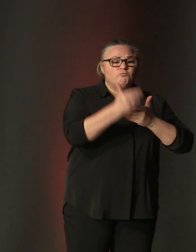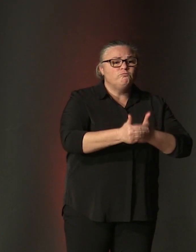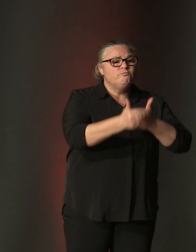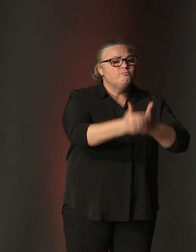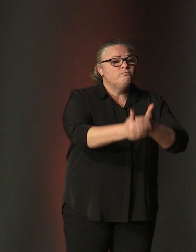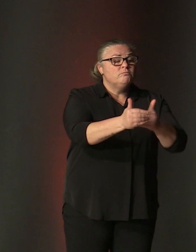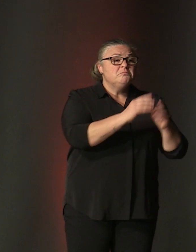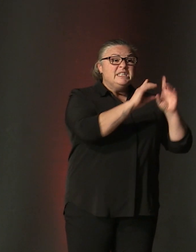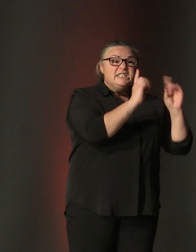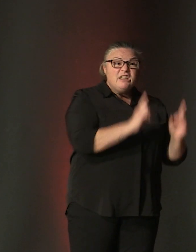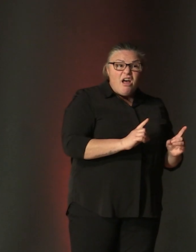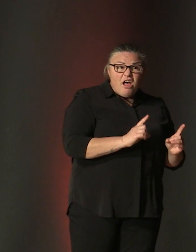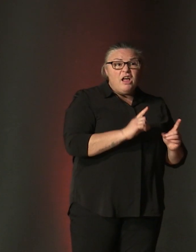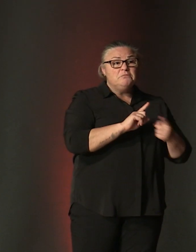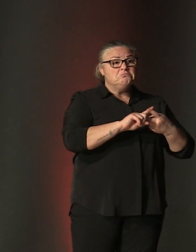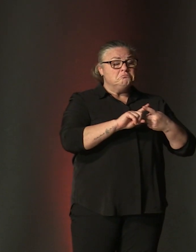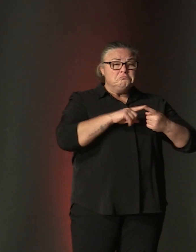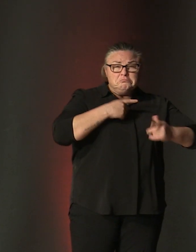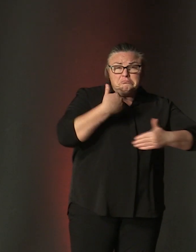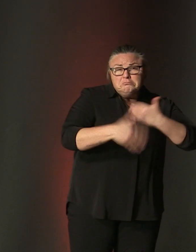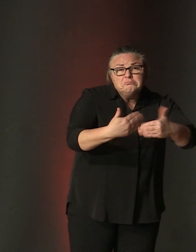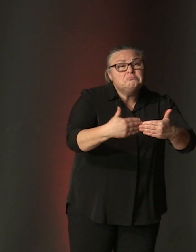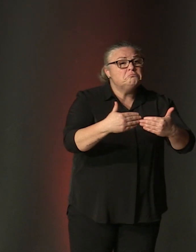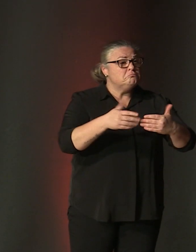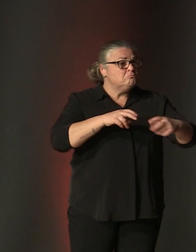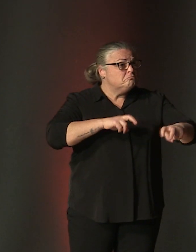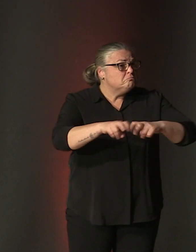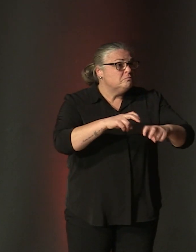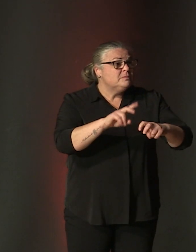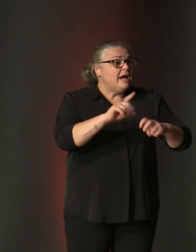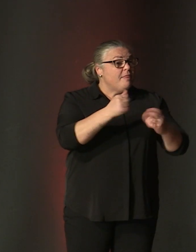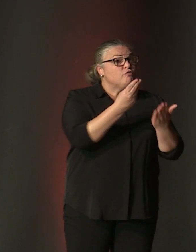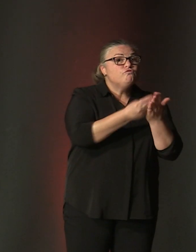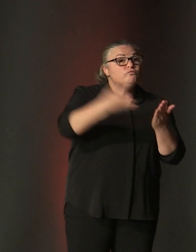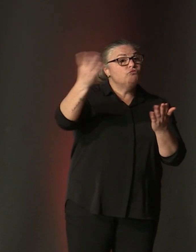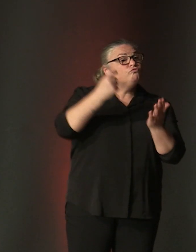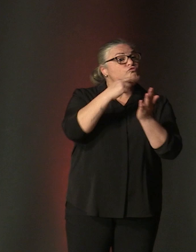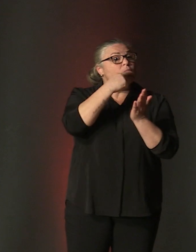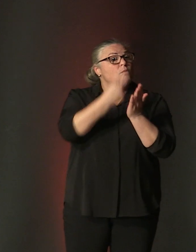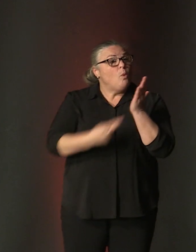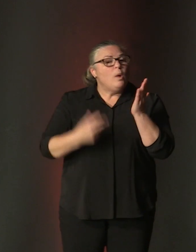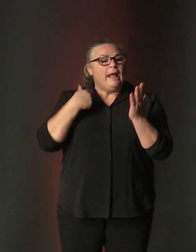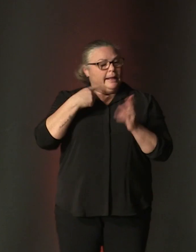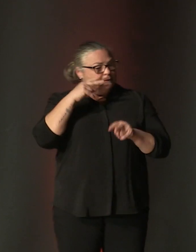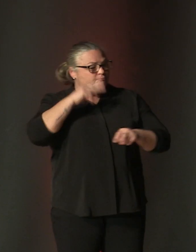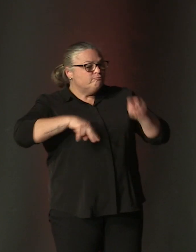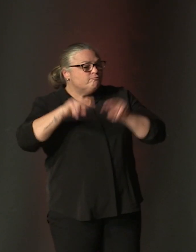the design to the execution, all the way up to reporting and evaluation.